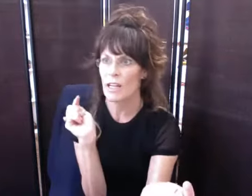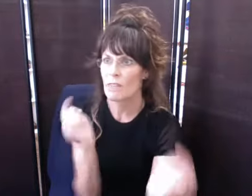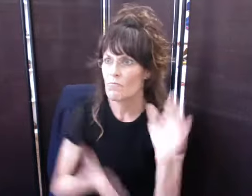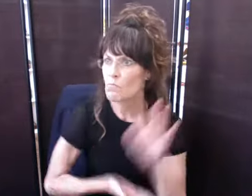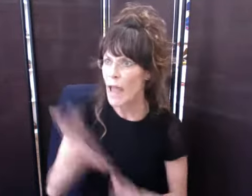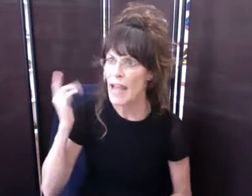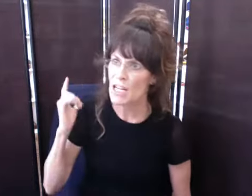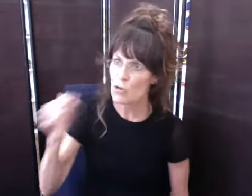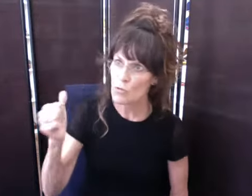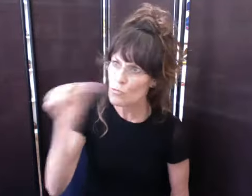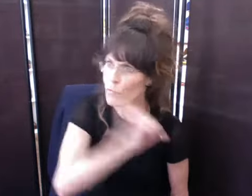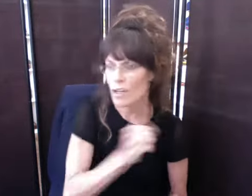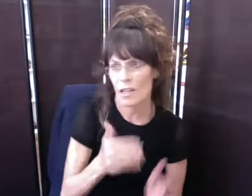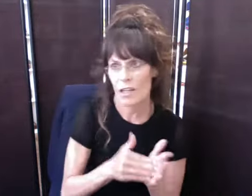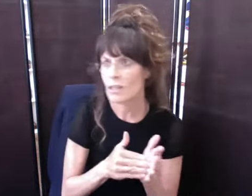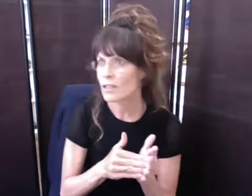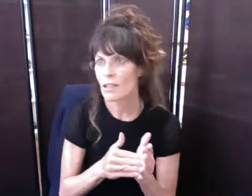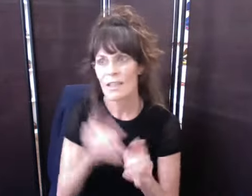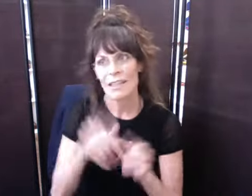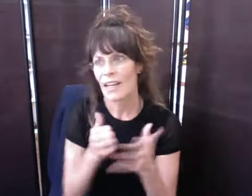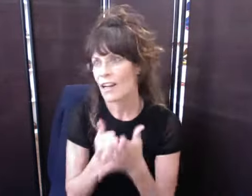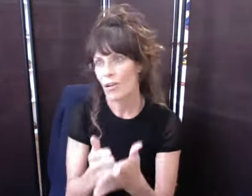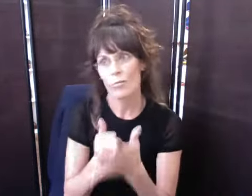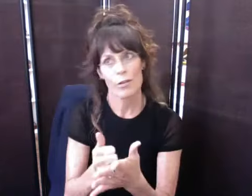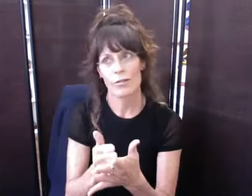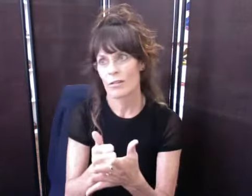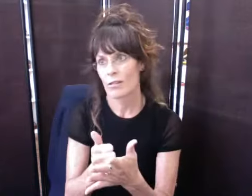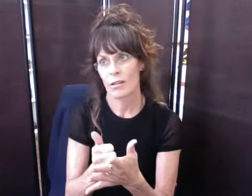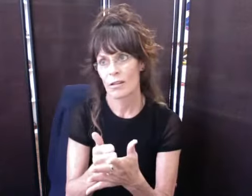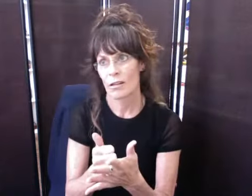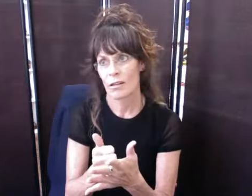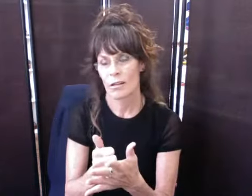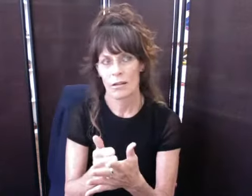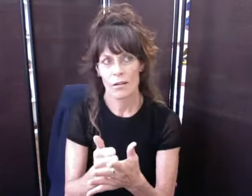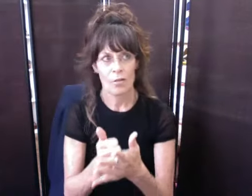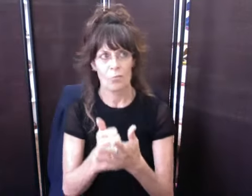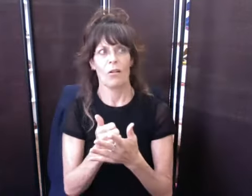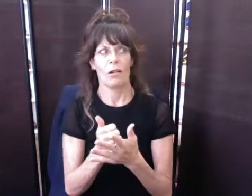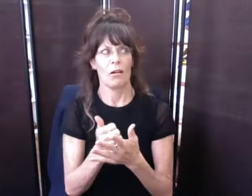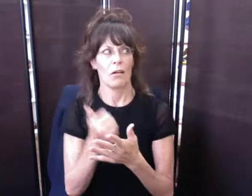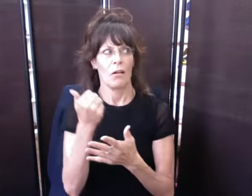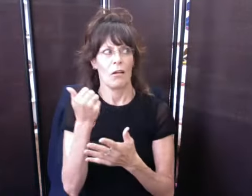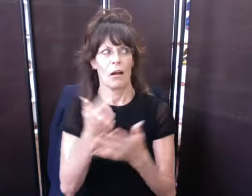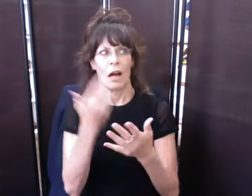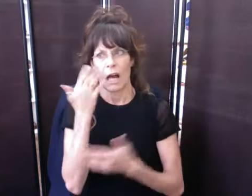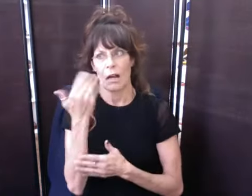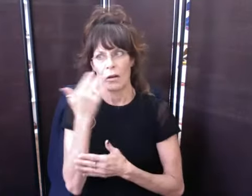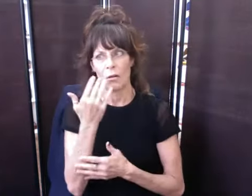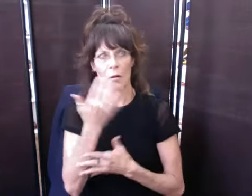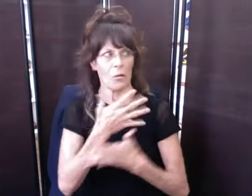races again, man. There's nothing we can do about your body. And I don't know about California AA very much. You guys know much more about it than I do. I know